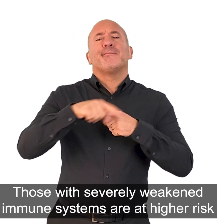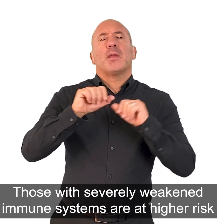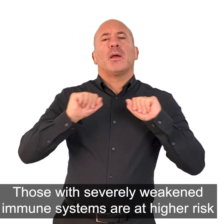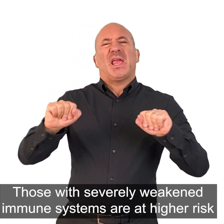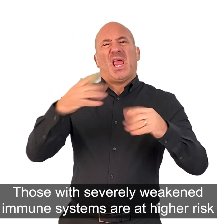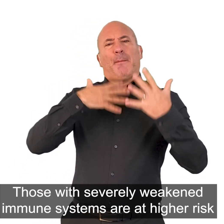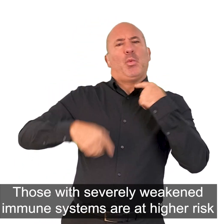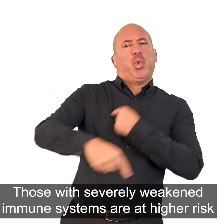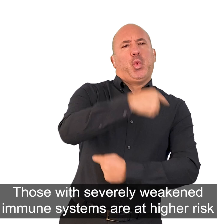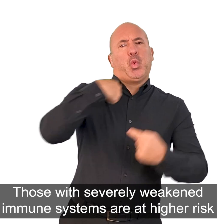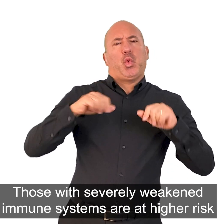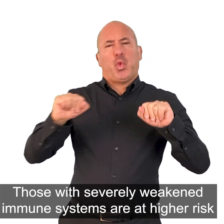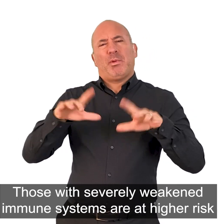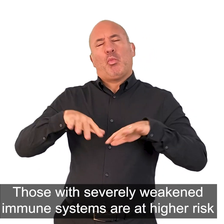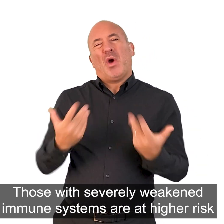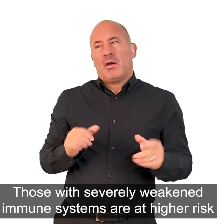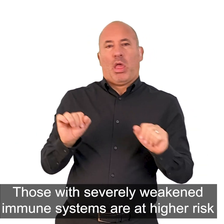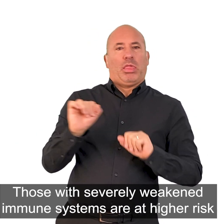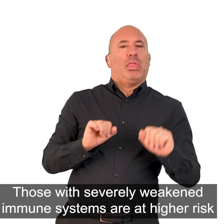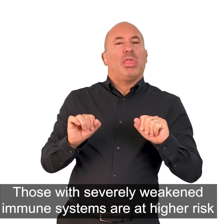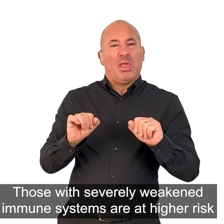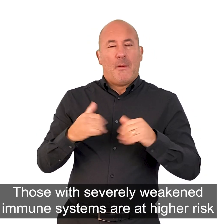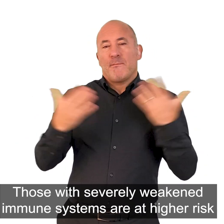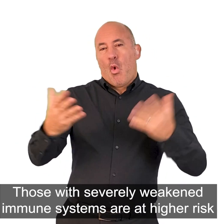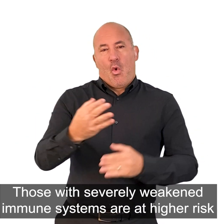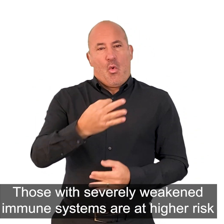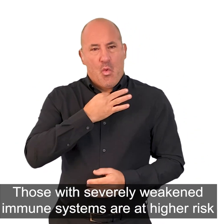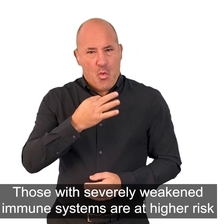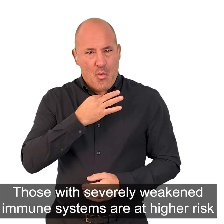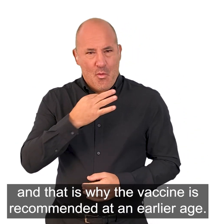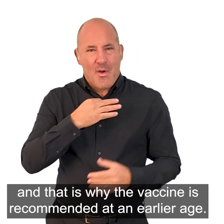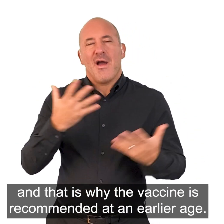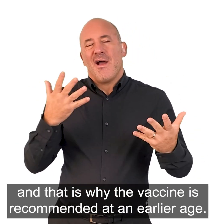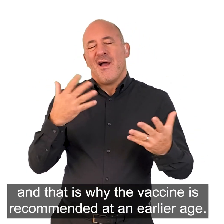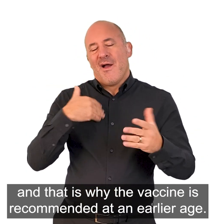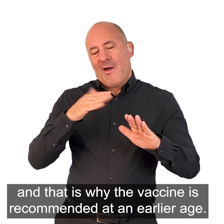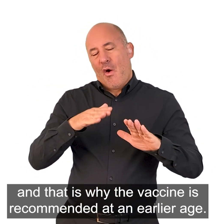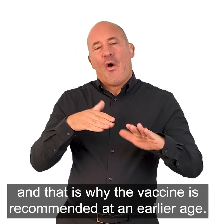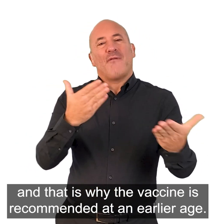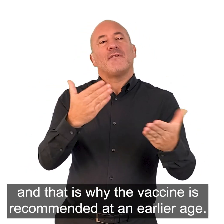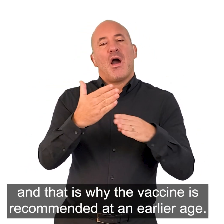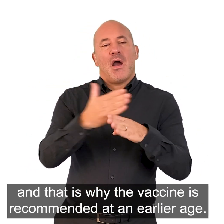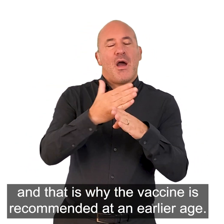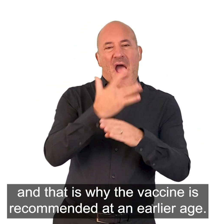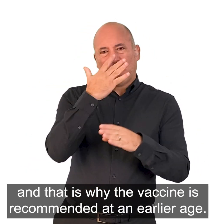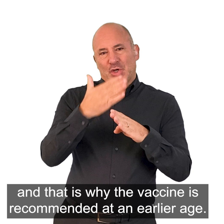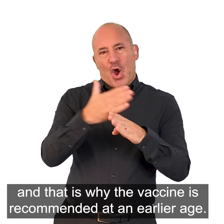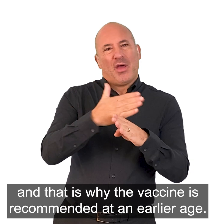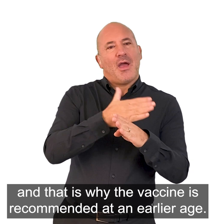Those with severely weakened immune systems are at higher risk, and that is why the vaccine is recommended at an